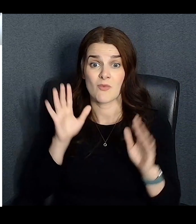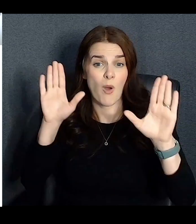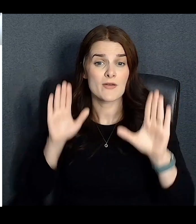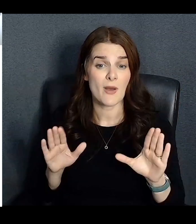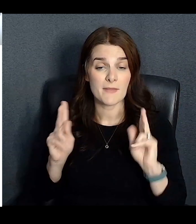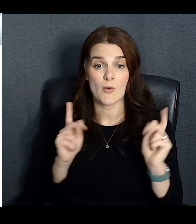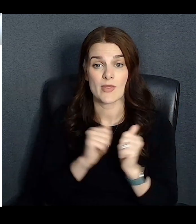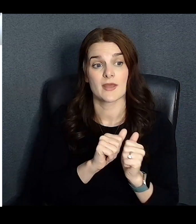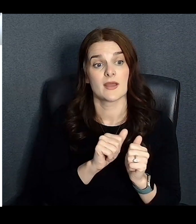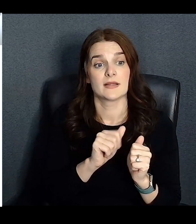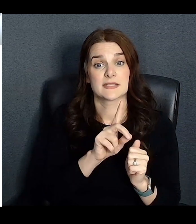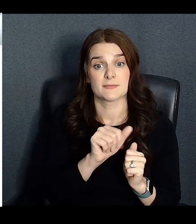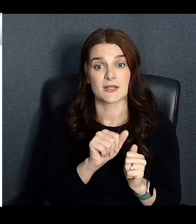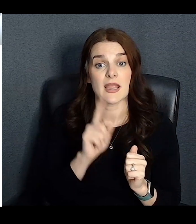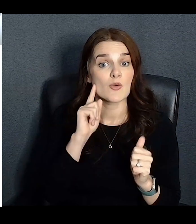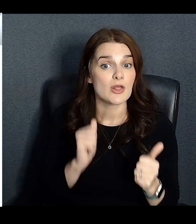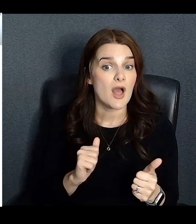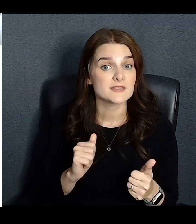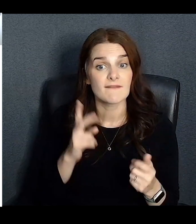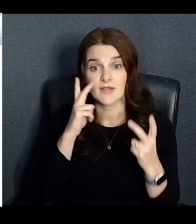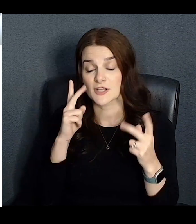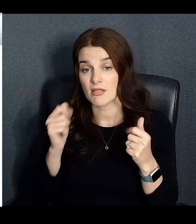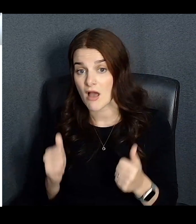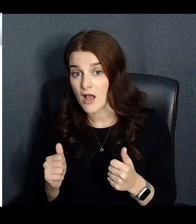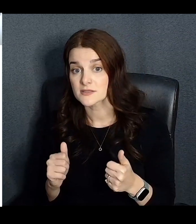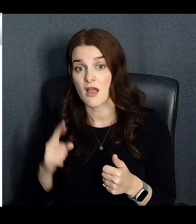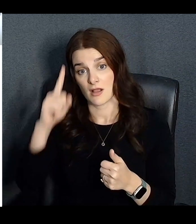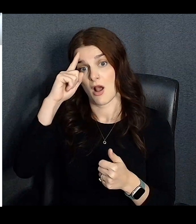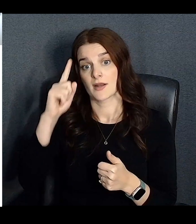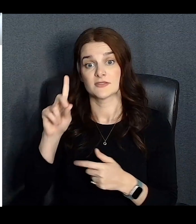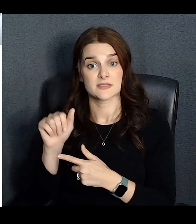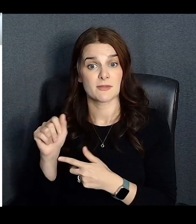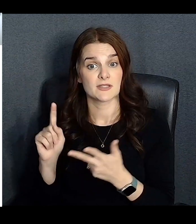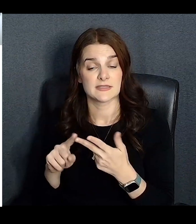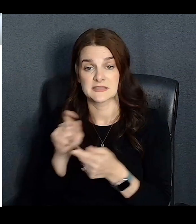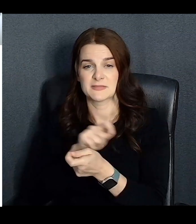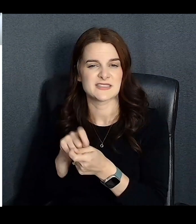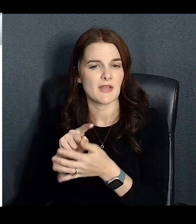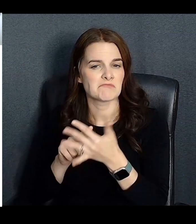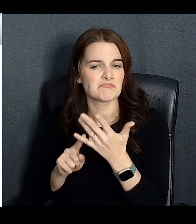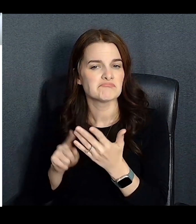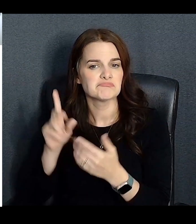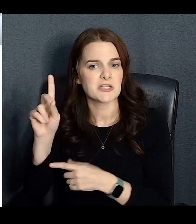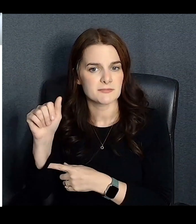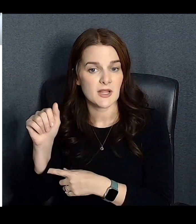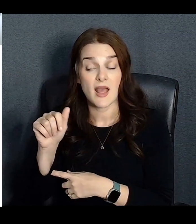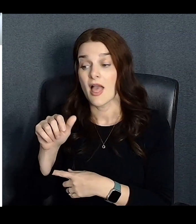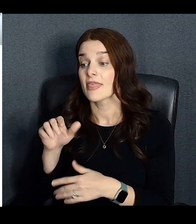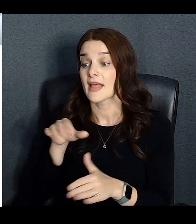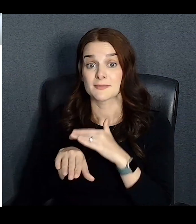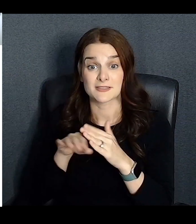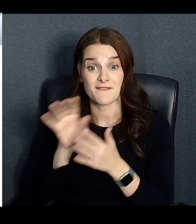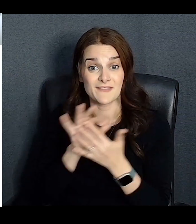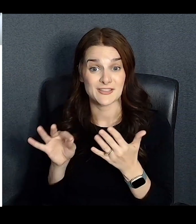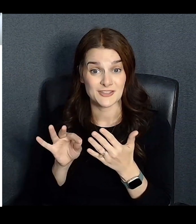It works with people who have disabilities like hearing loss, vision loss, cognitive disabilities, and physical disabilities to get access to a phone and